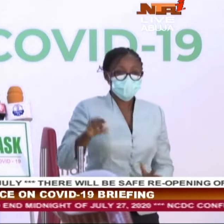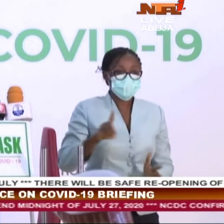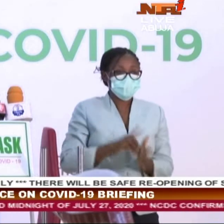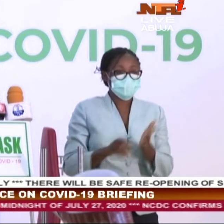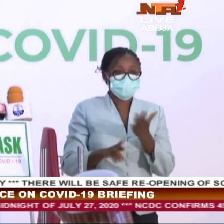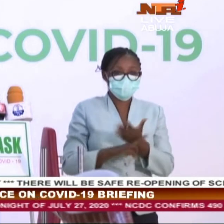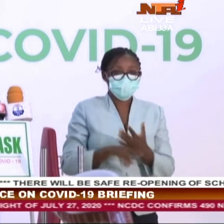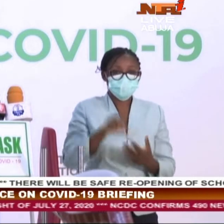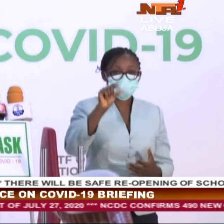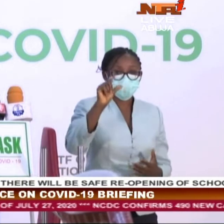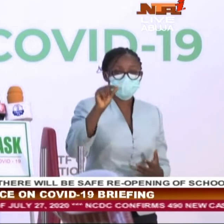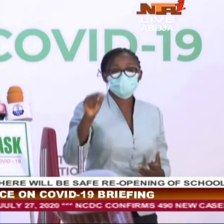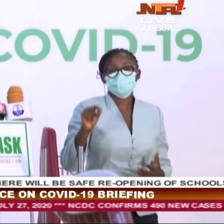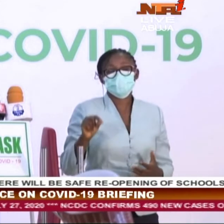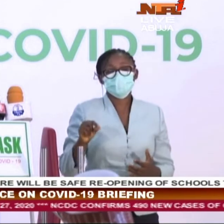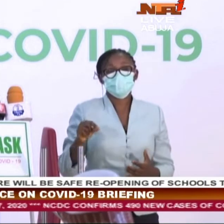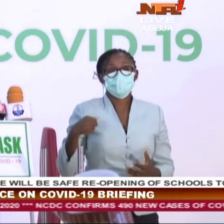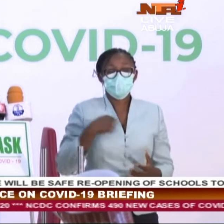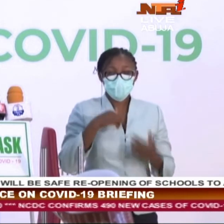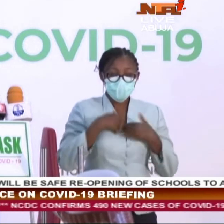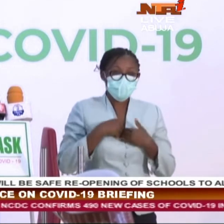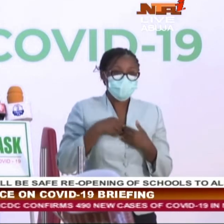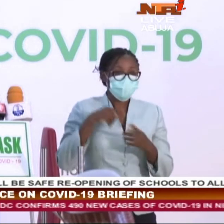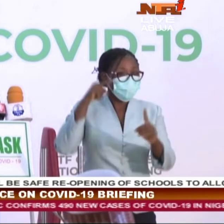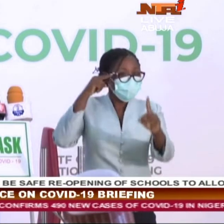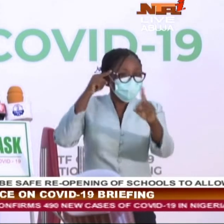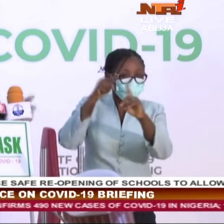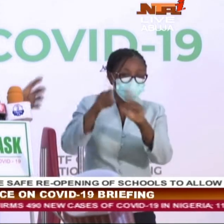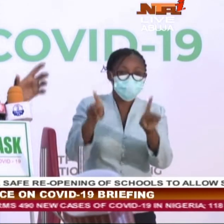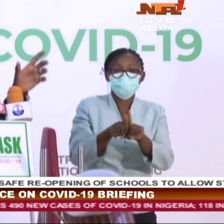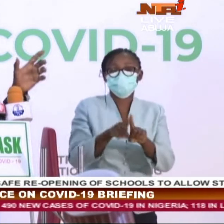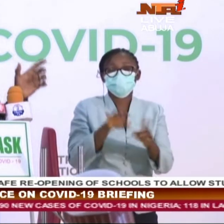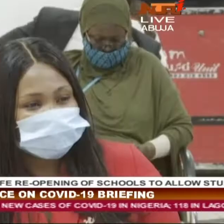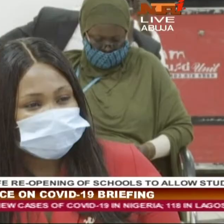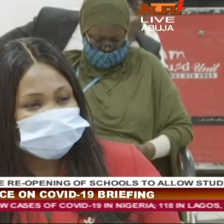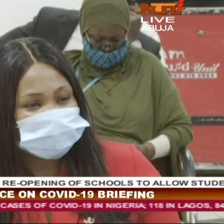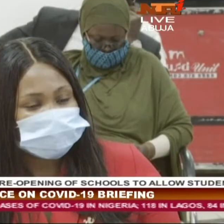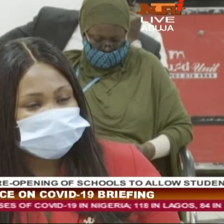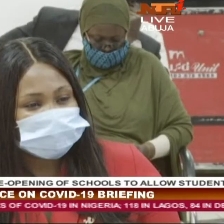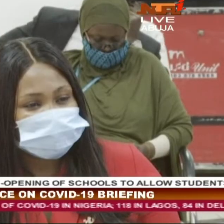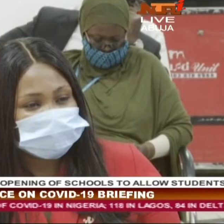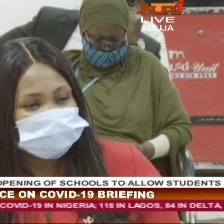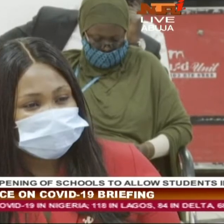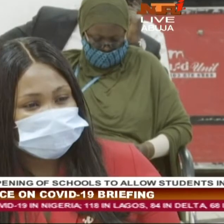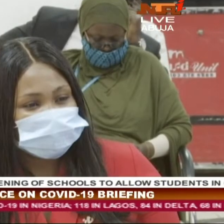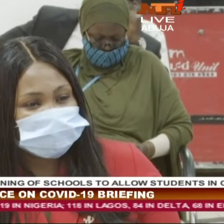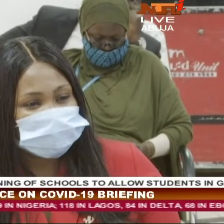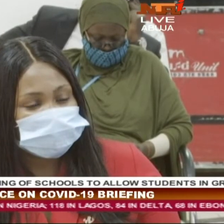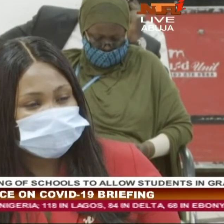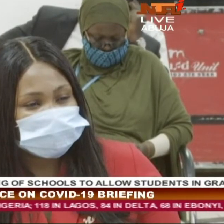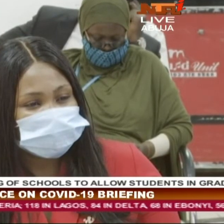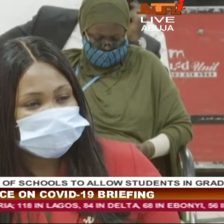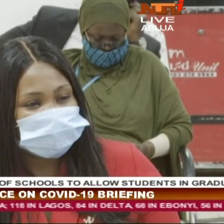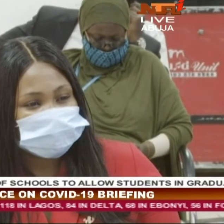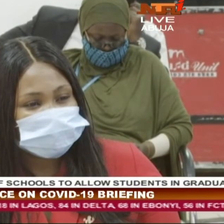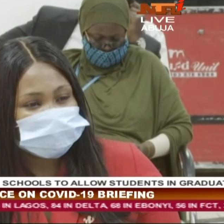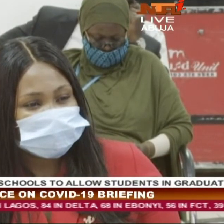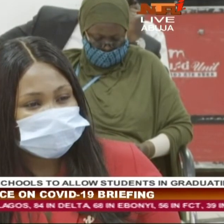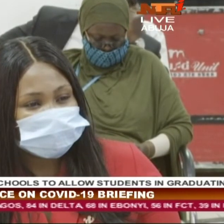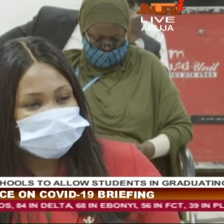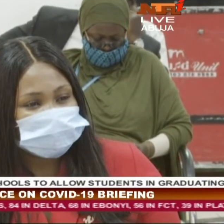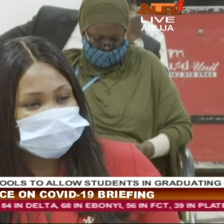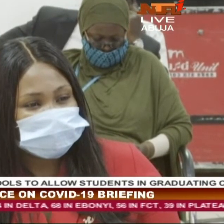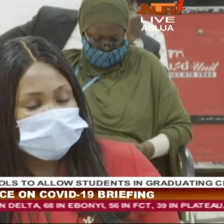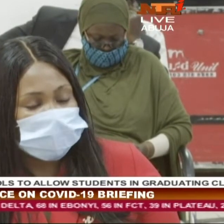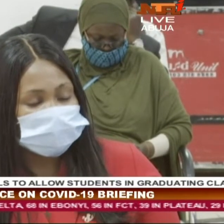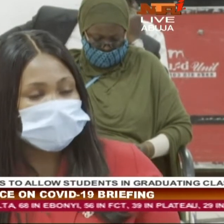In addition to that, their projection shows that 5 million Nigerians would go